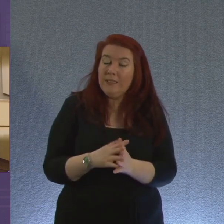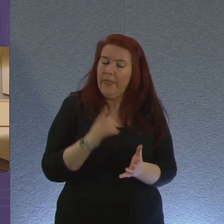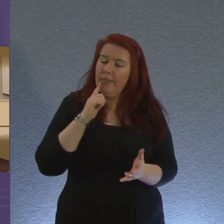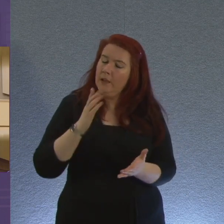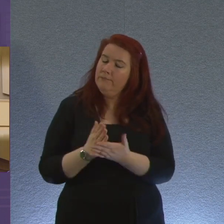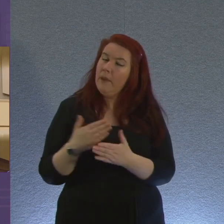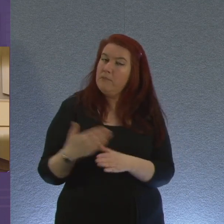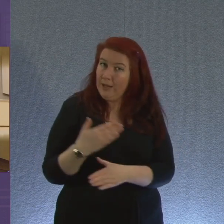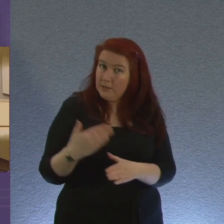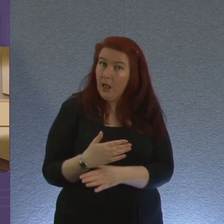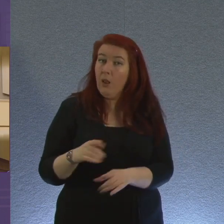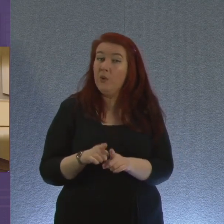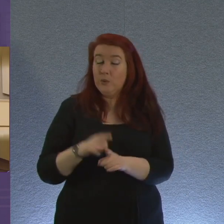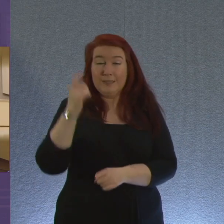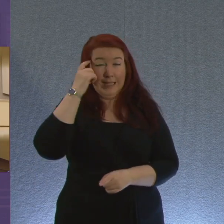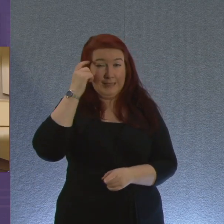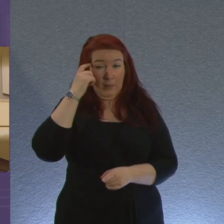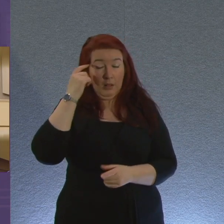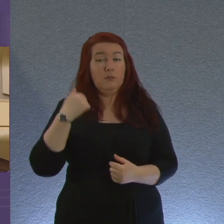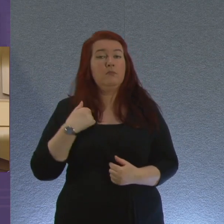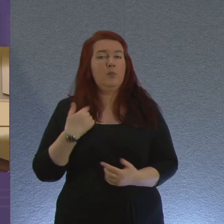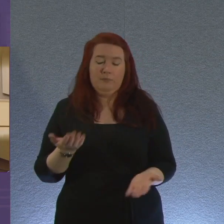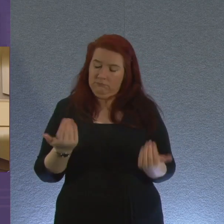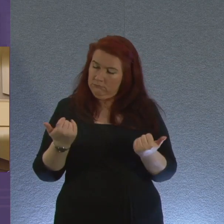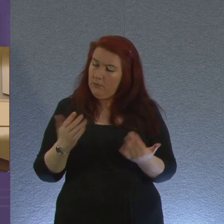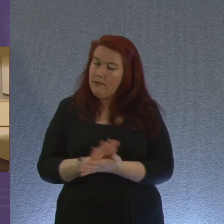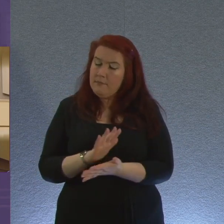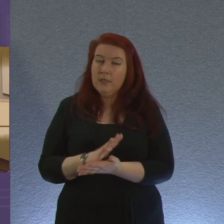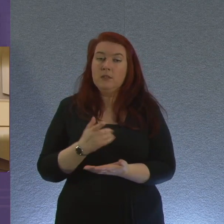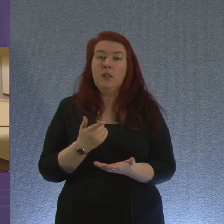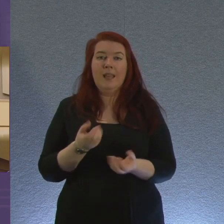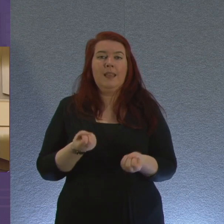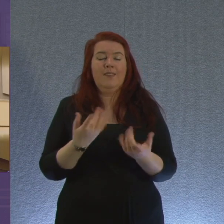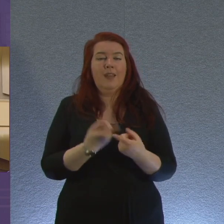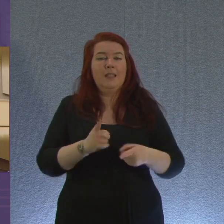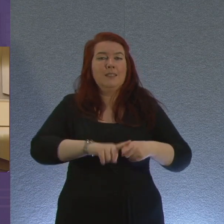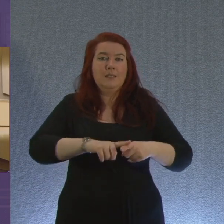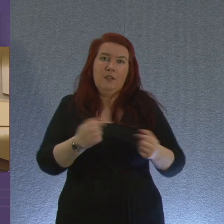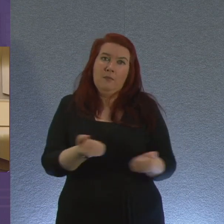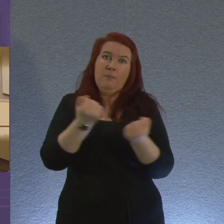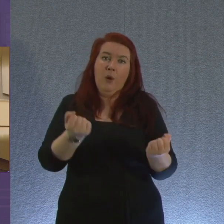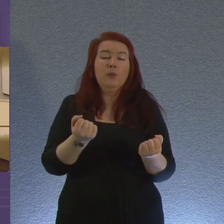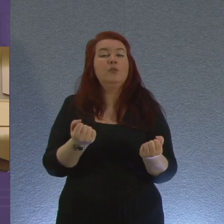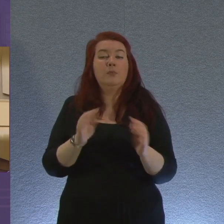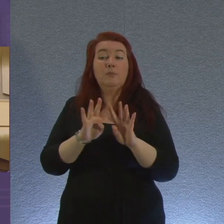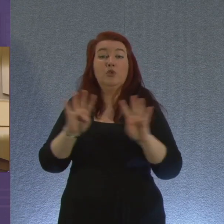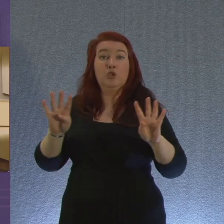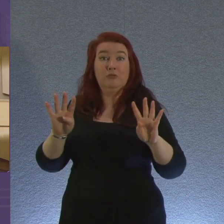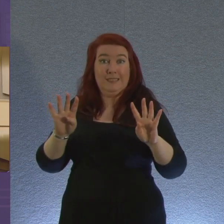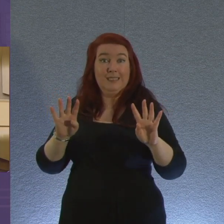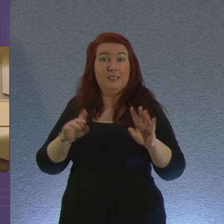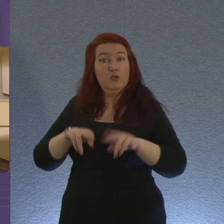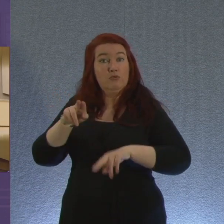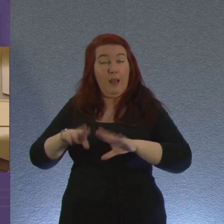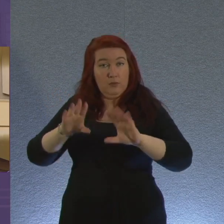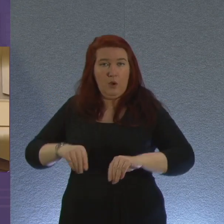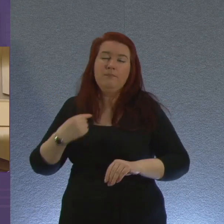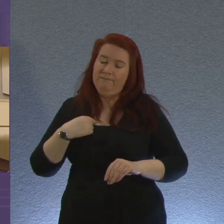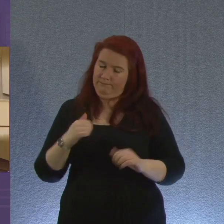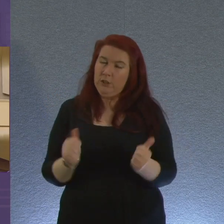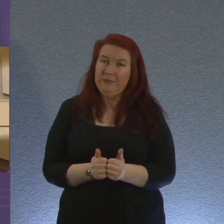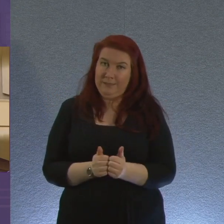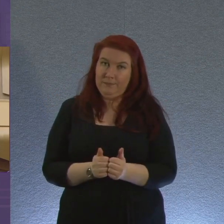We welcome the removal of the provisions that would give the executive powers to suspend jury trials, and we do look forward to engaging in discussions